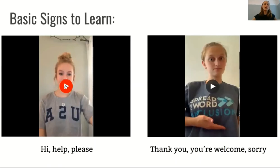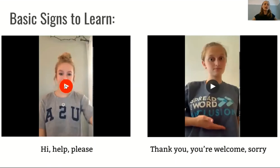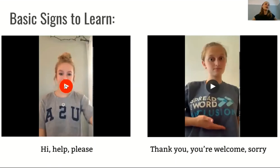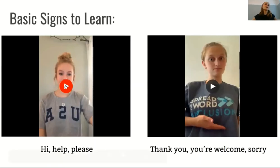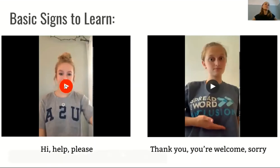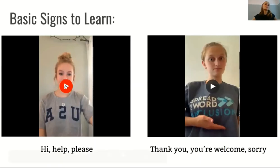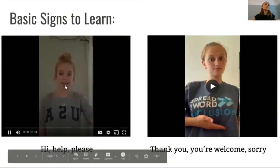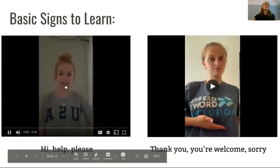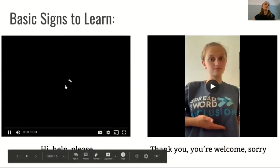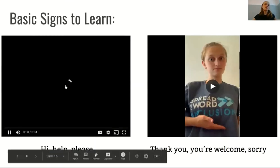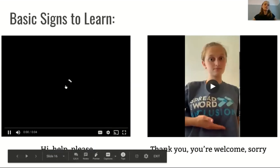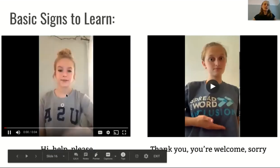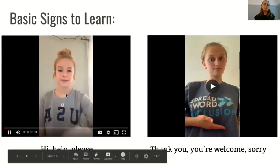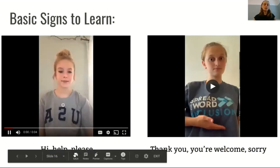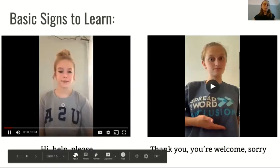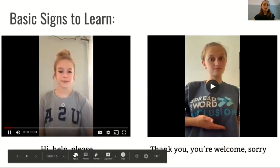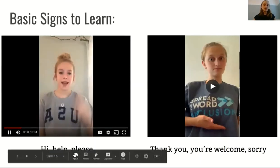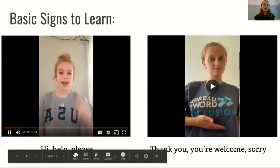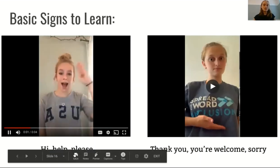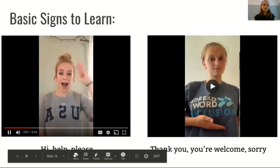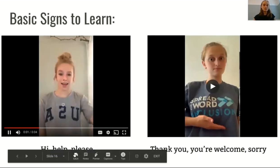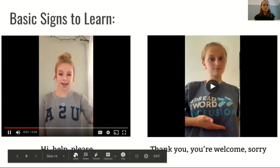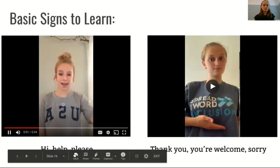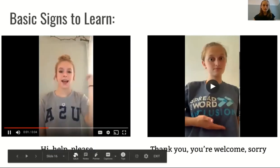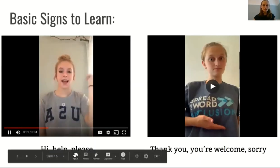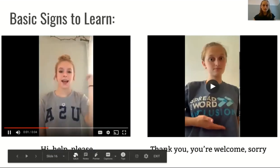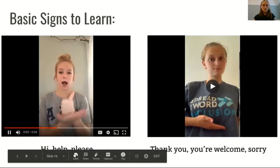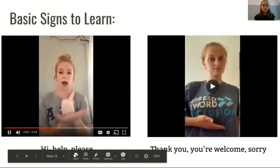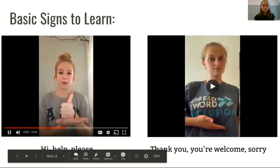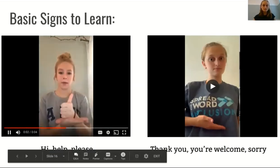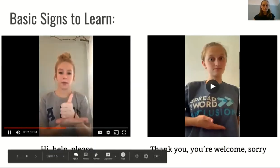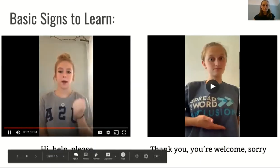three are hi help and please